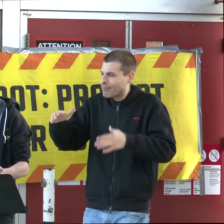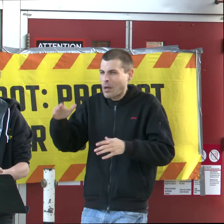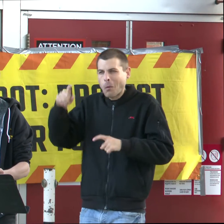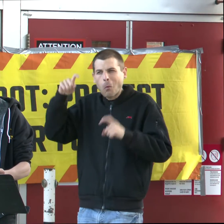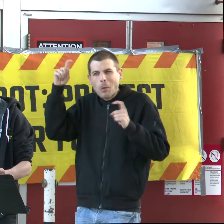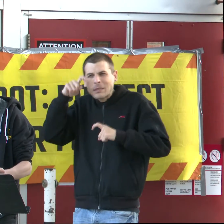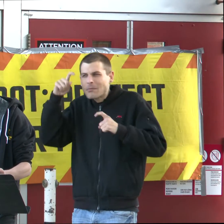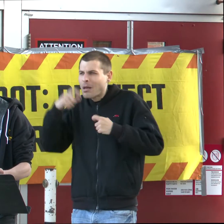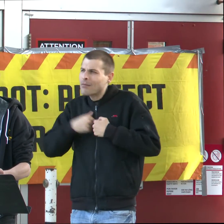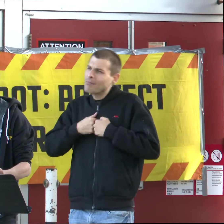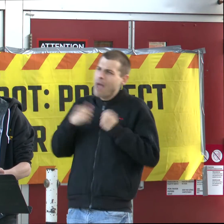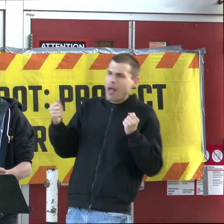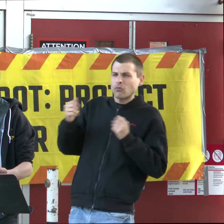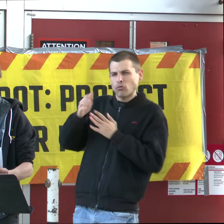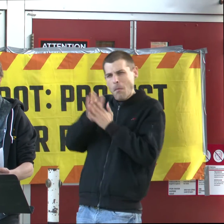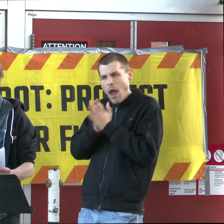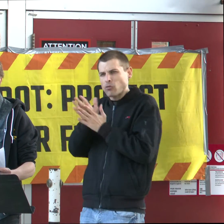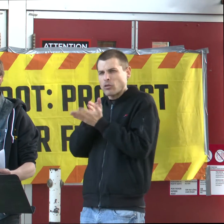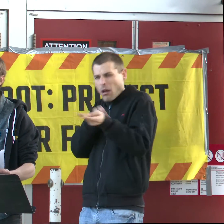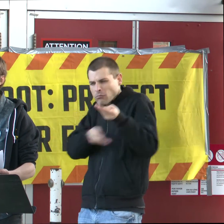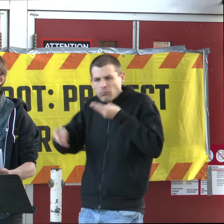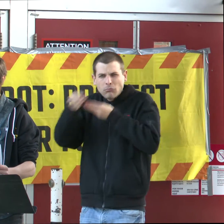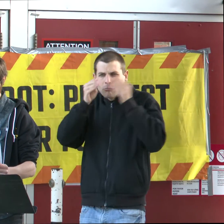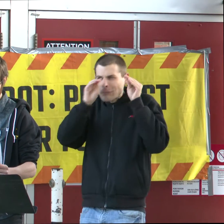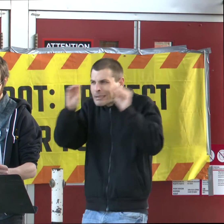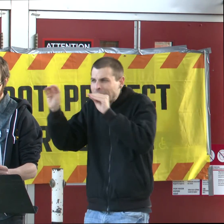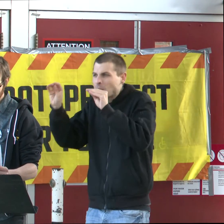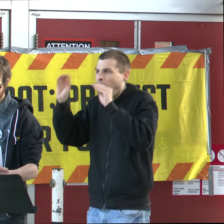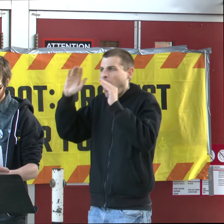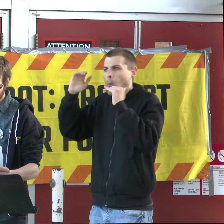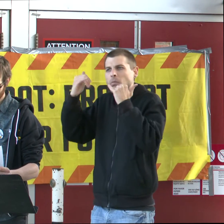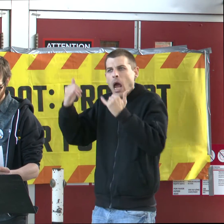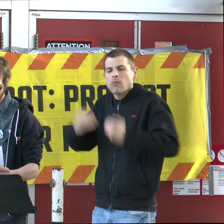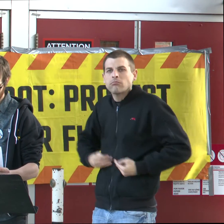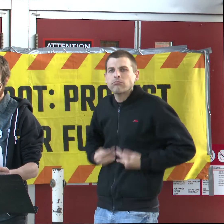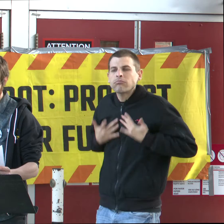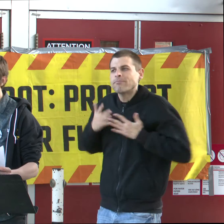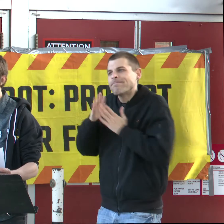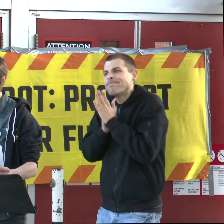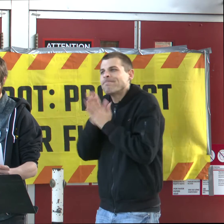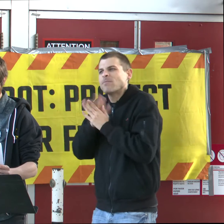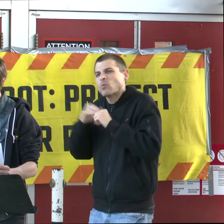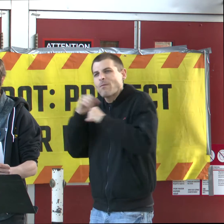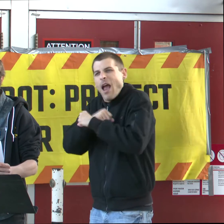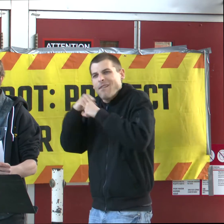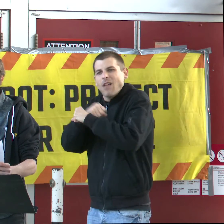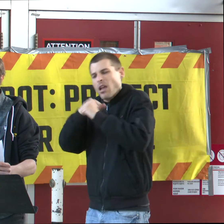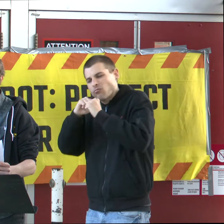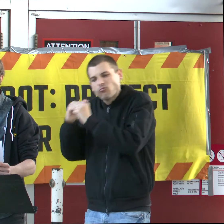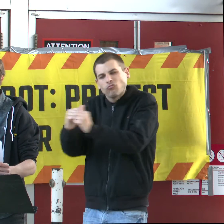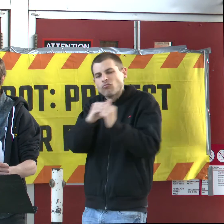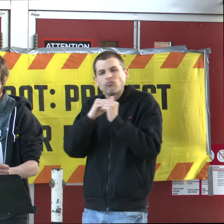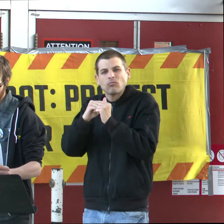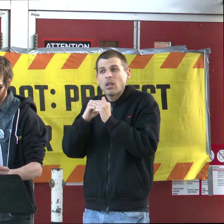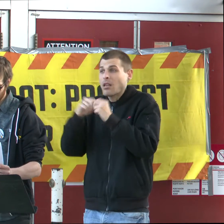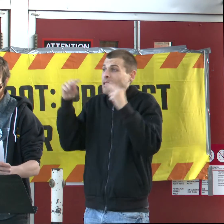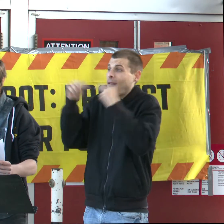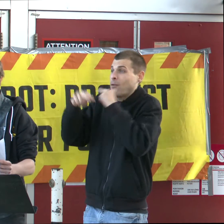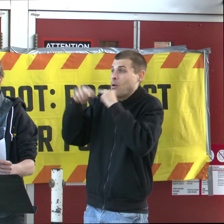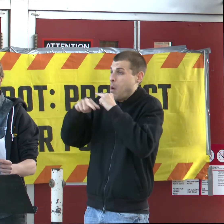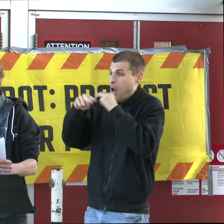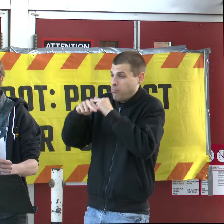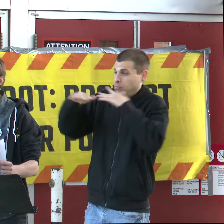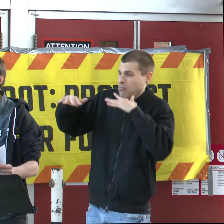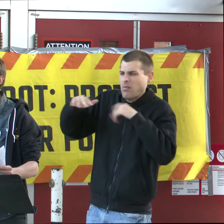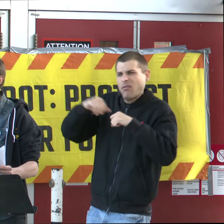compassion, vulnerability, and moral clarity we've heard today can inspire us to continue to fight for community resilience. The Freeway Fight is an opportunity